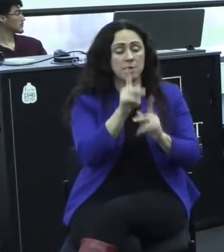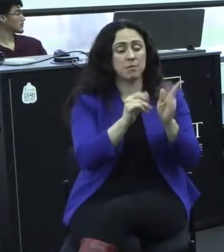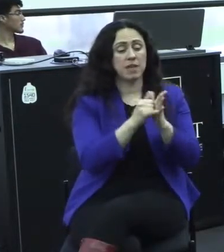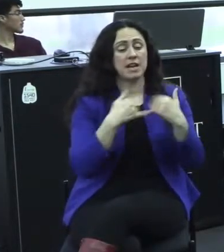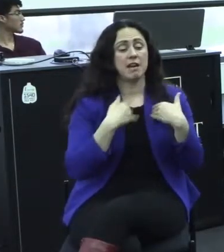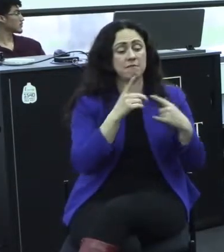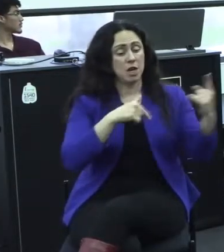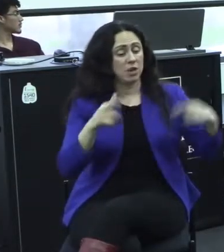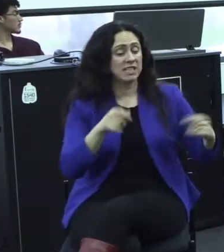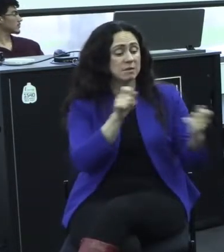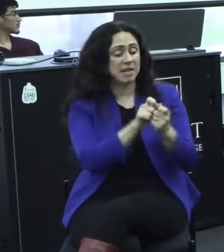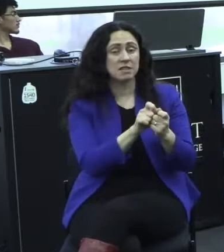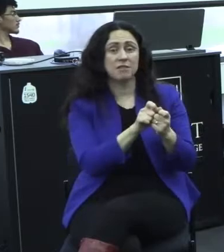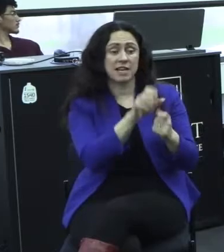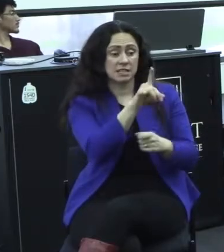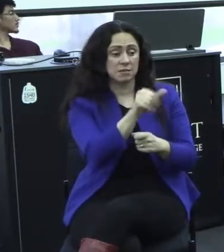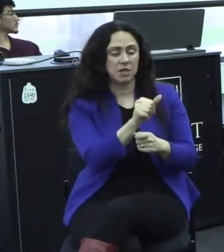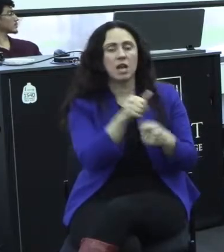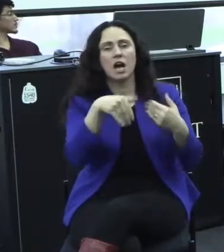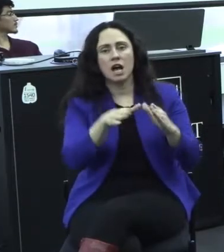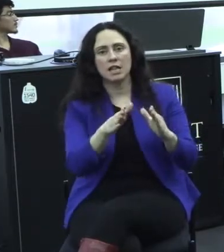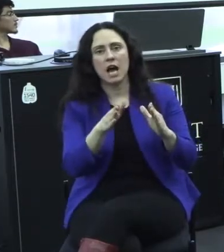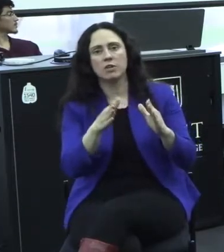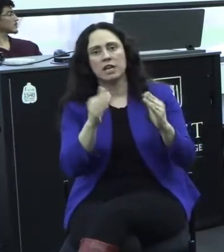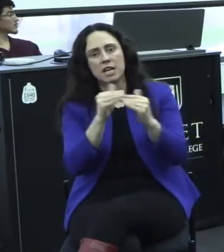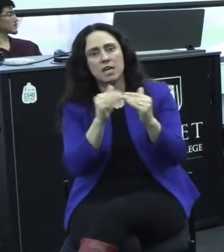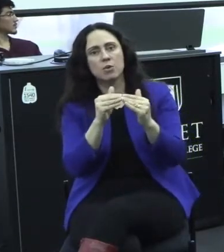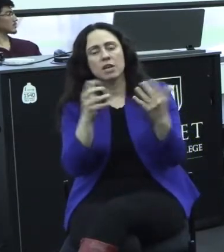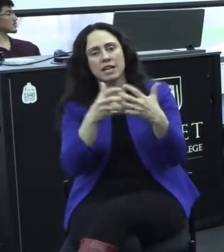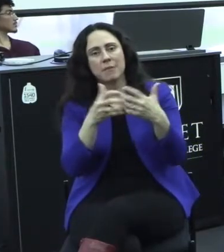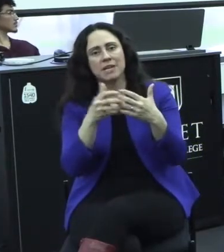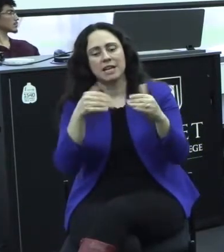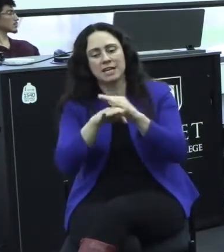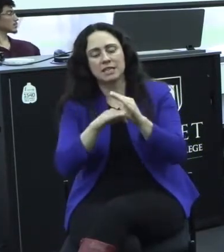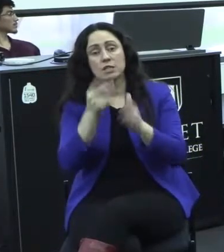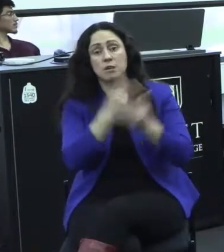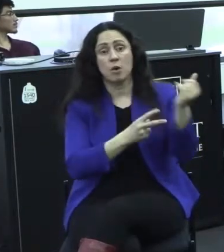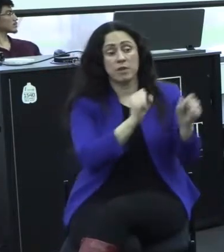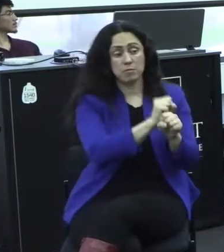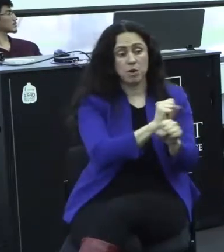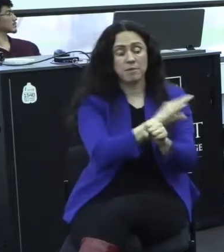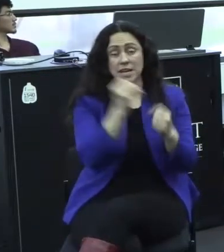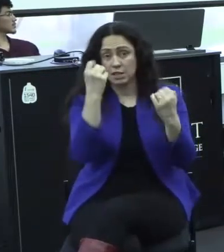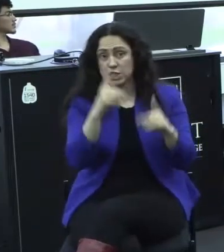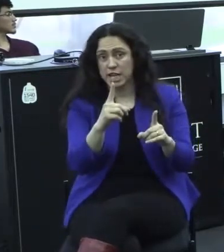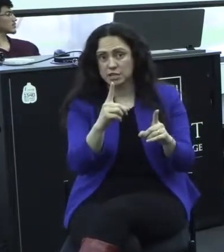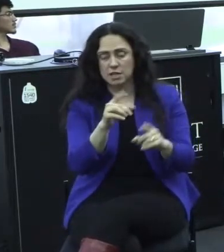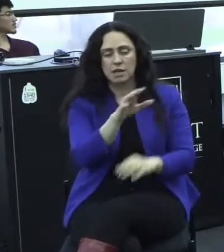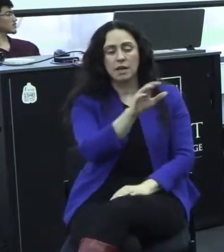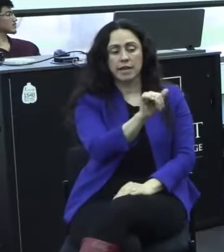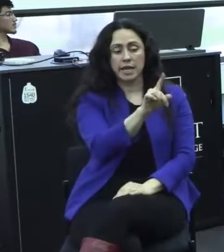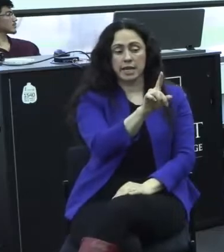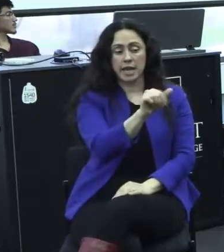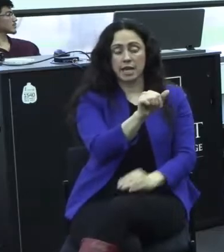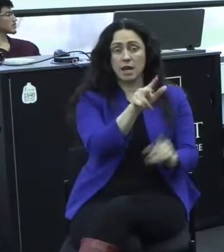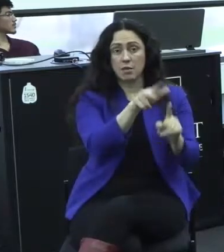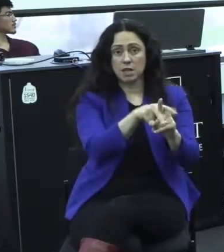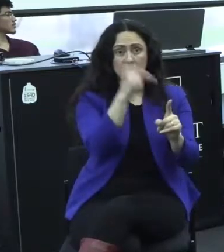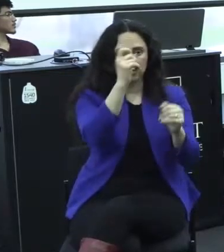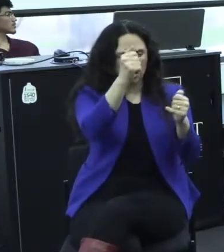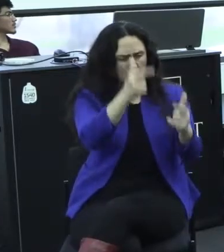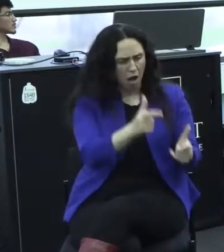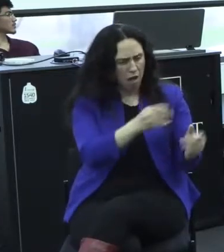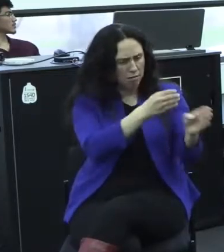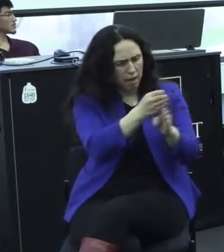are allowed equal accommodated access to both employment and education. And the ADA applies in all areas